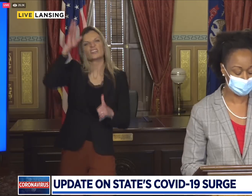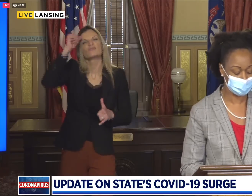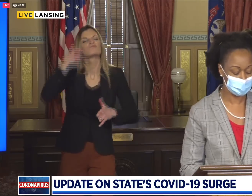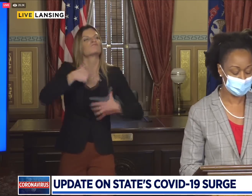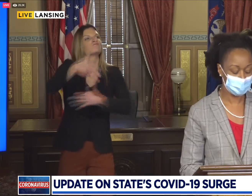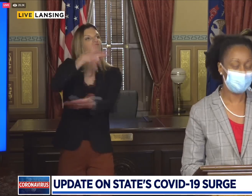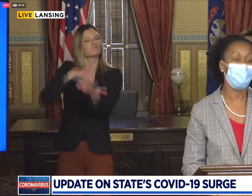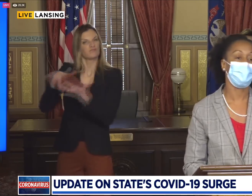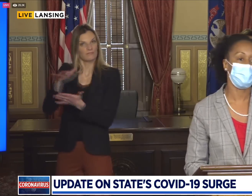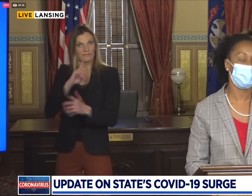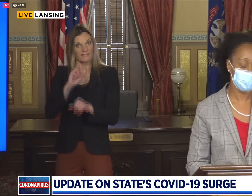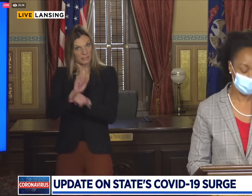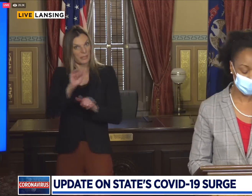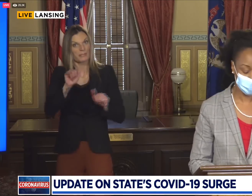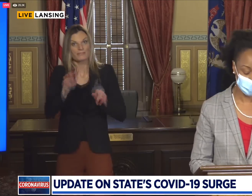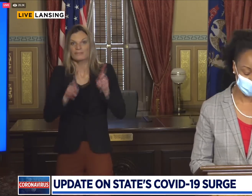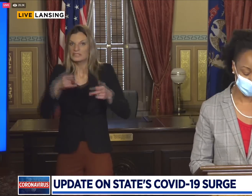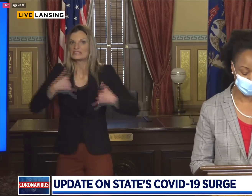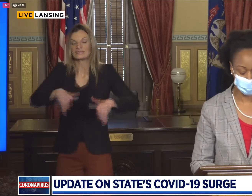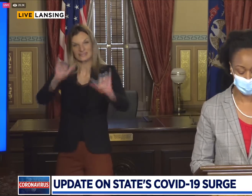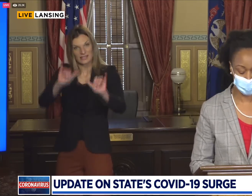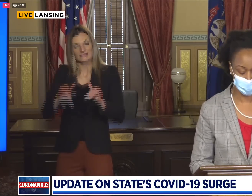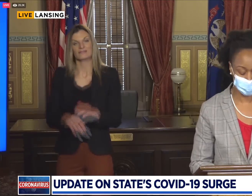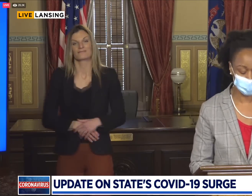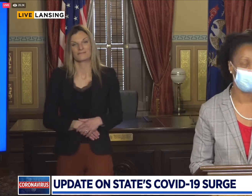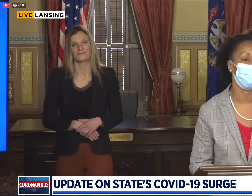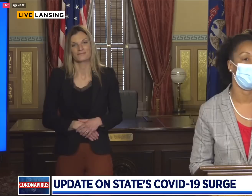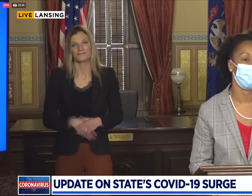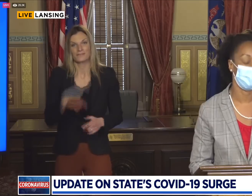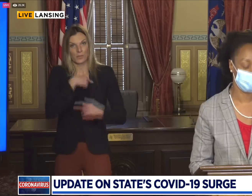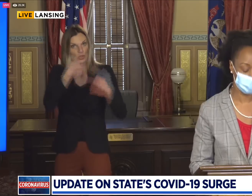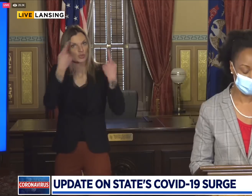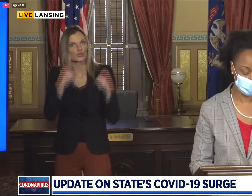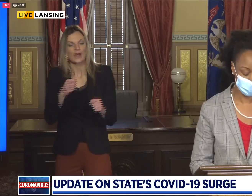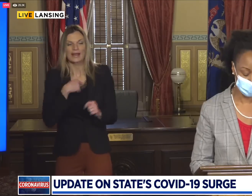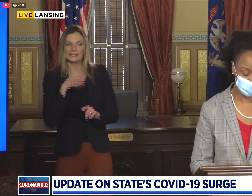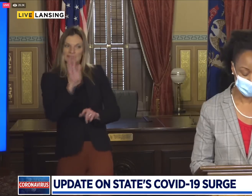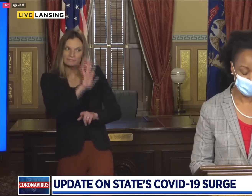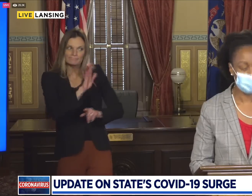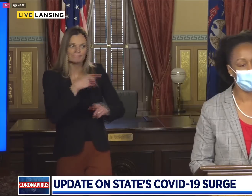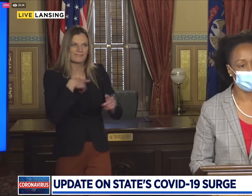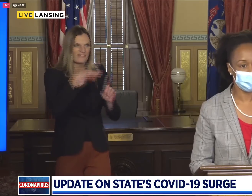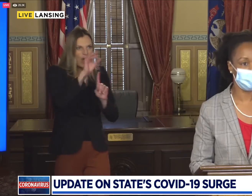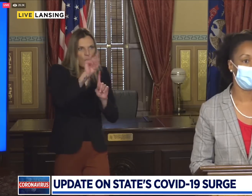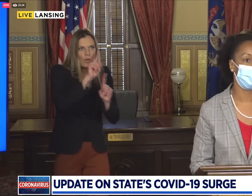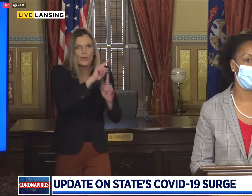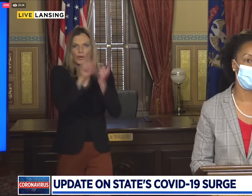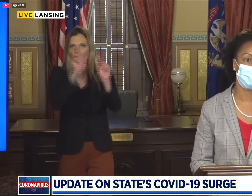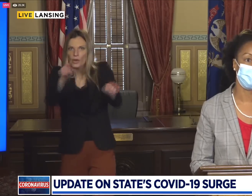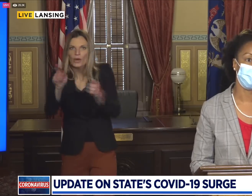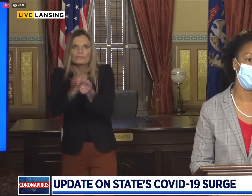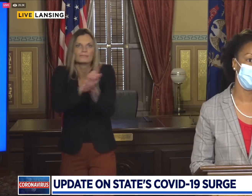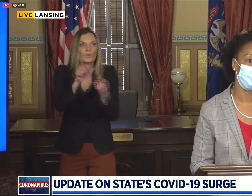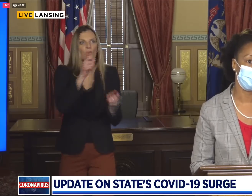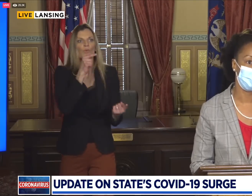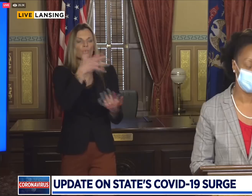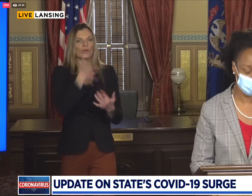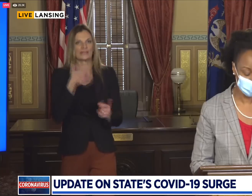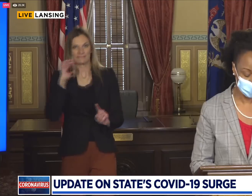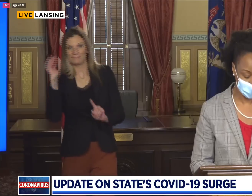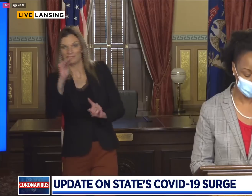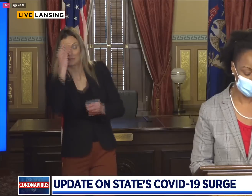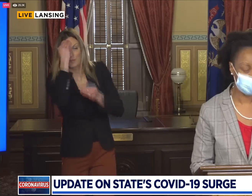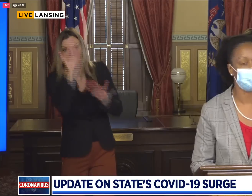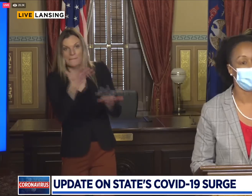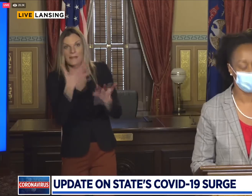others. We are doing everything we can to support contact tracing efforts across the state. And one of those things, as the governor mentioned, is our